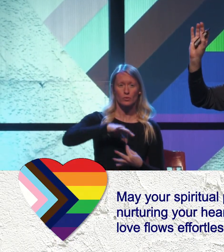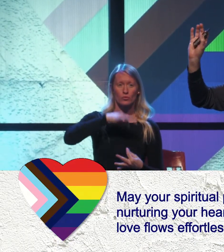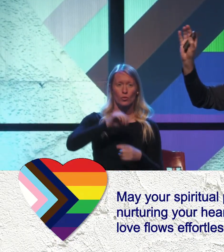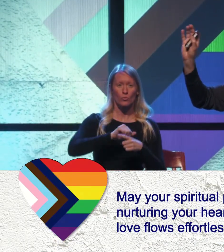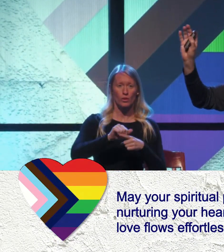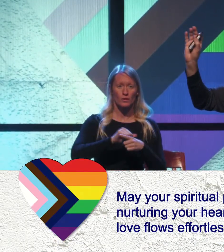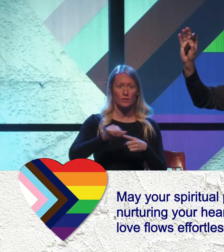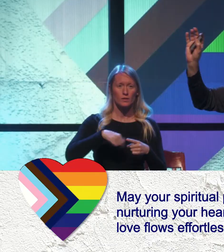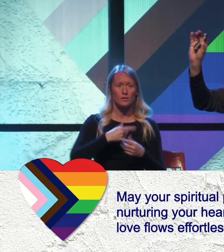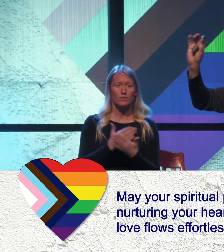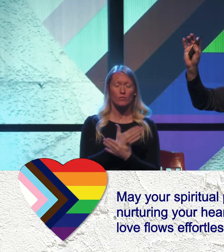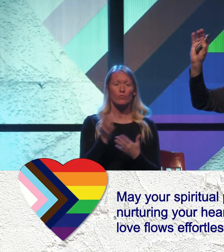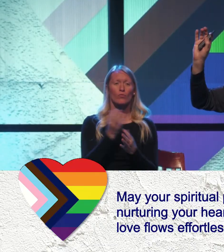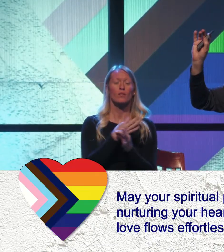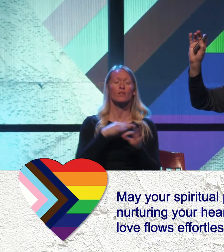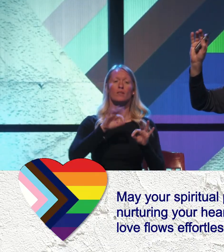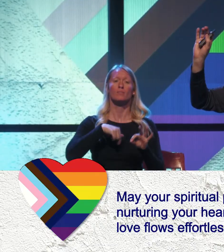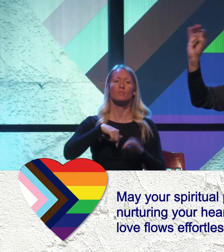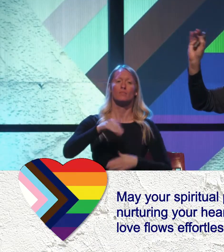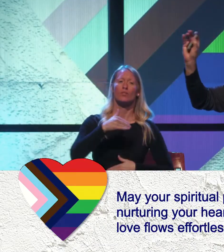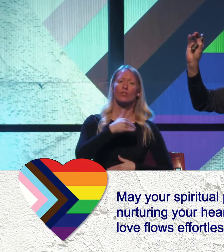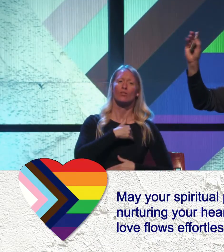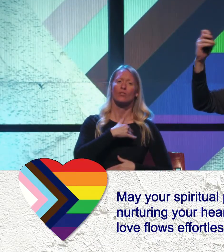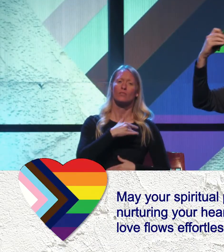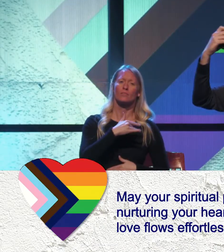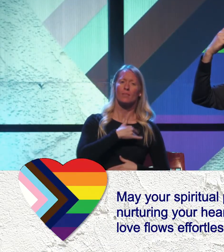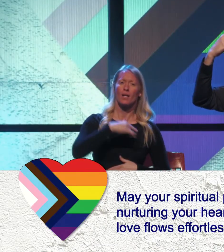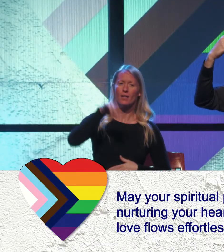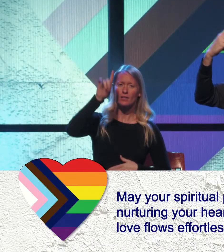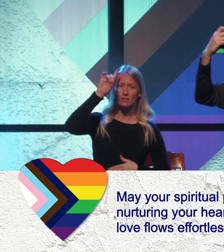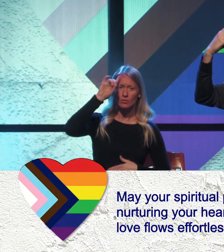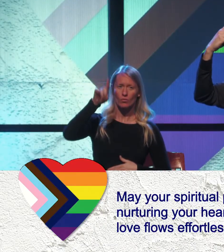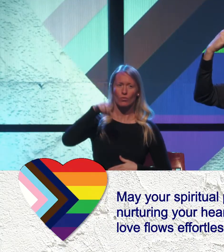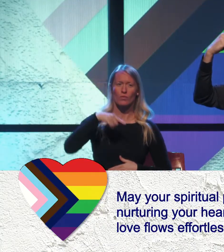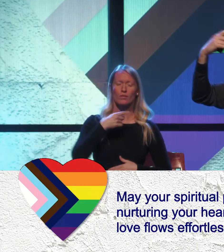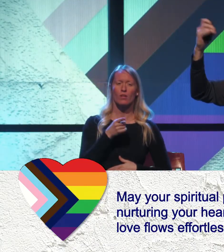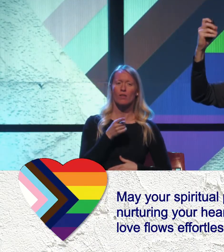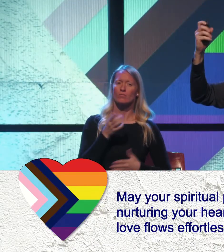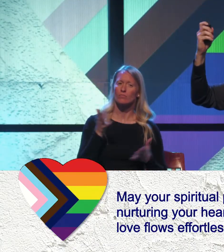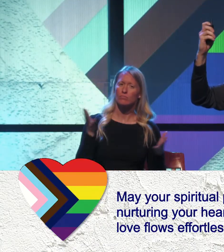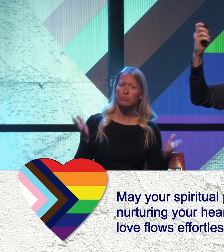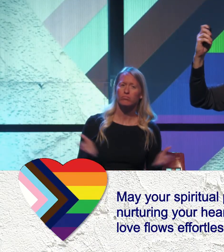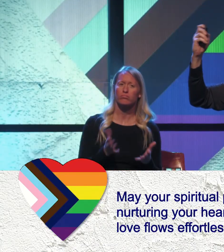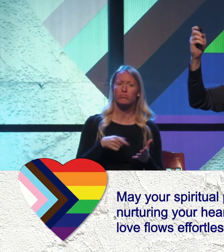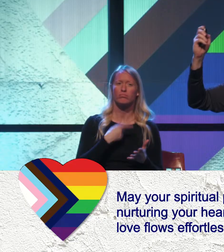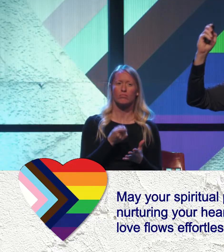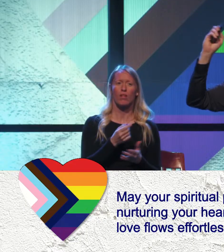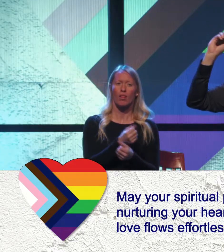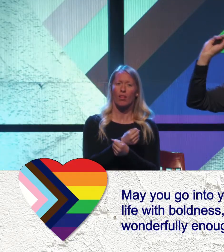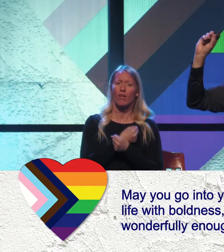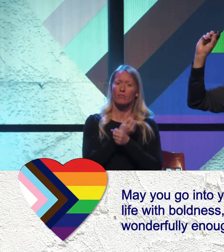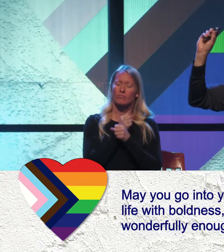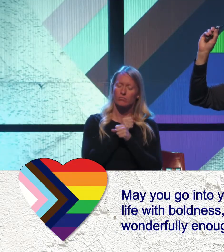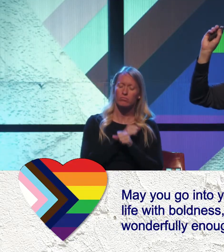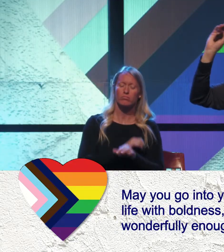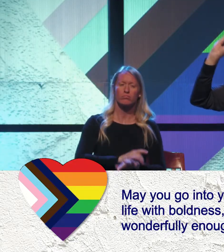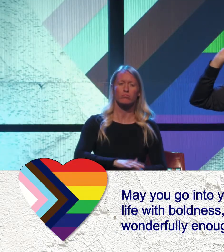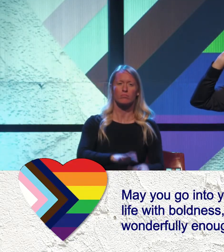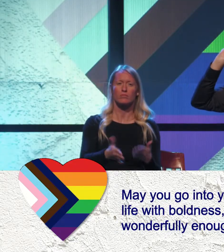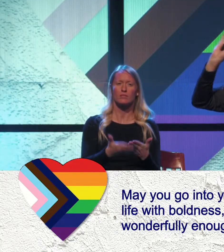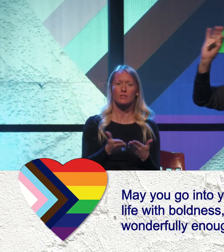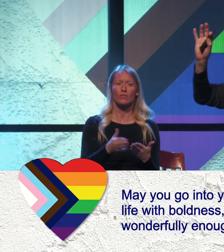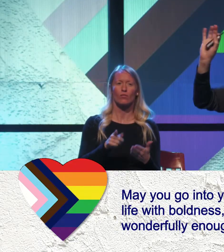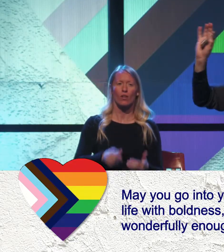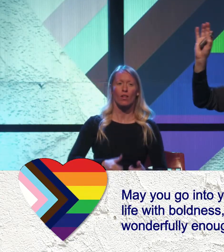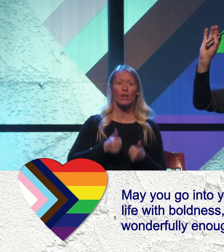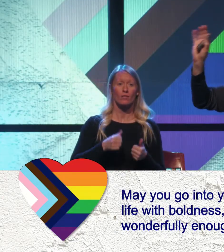freedom, nurturing your heart and your mind and your soul so profoundly that love flows effortlessly from your life. And may you go from here